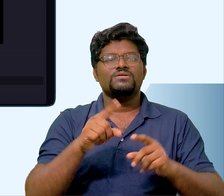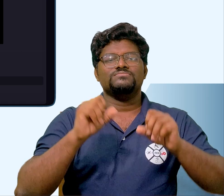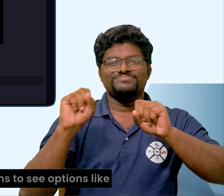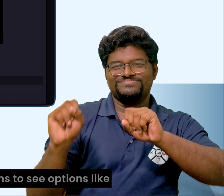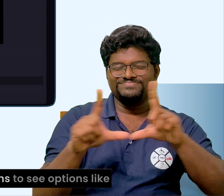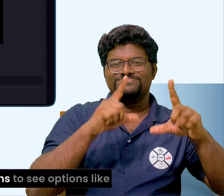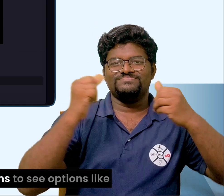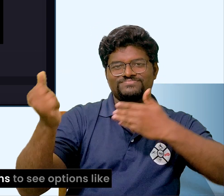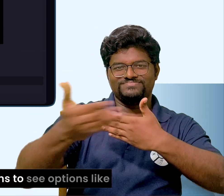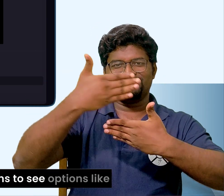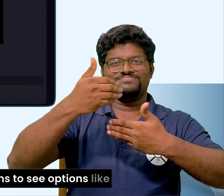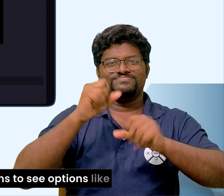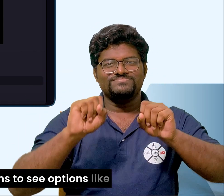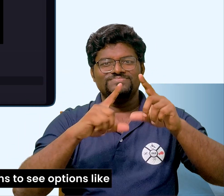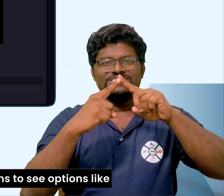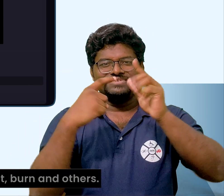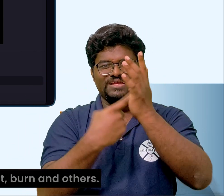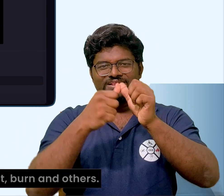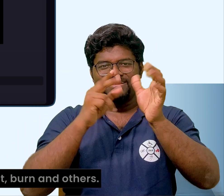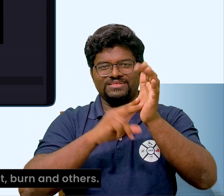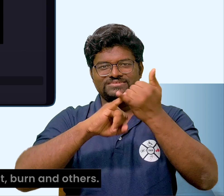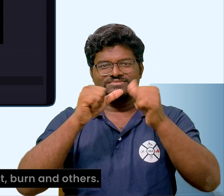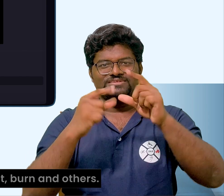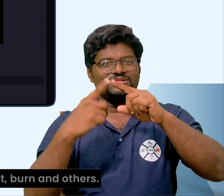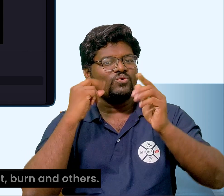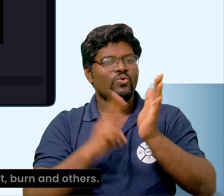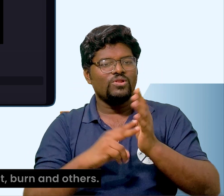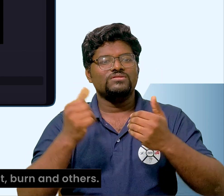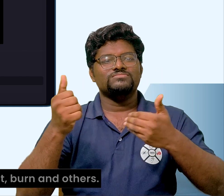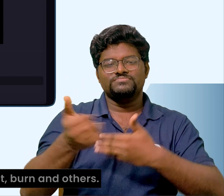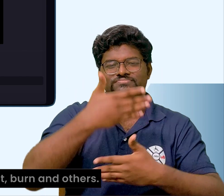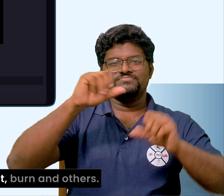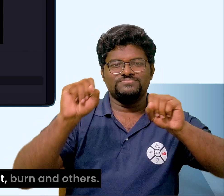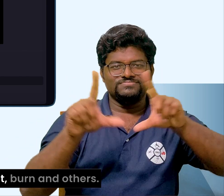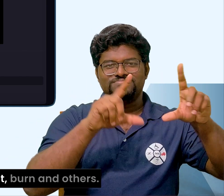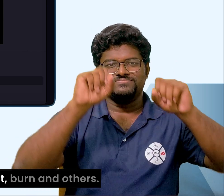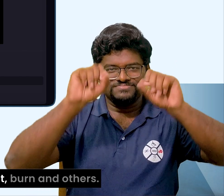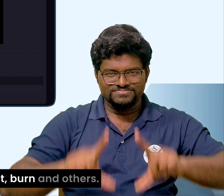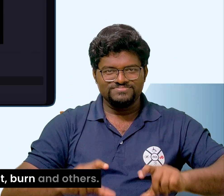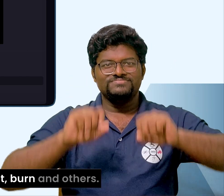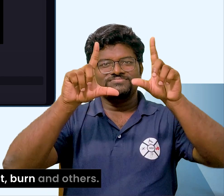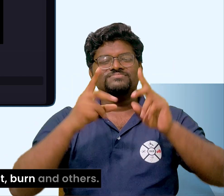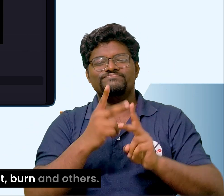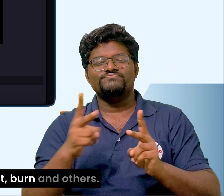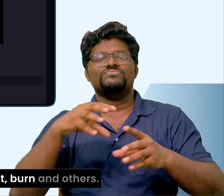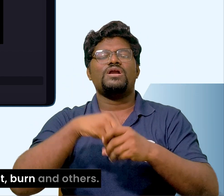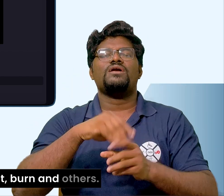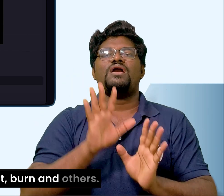Click on Transitions to see options like Fade in, Fade out, Burn, and